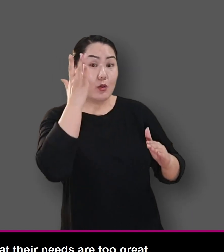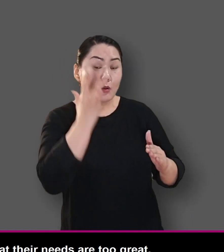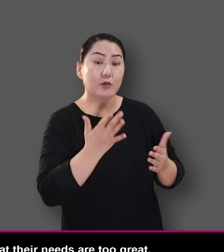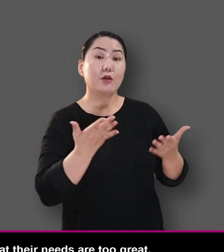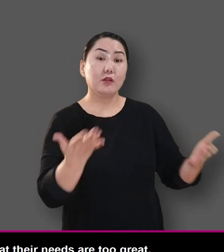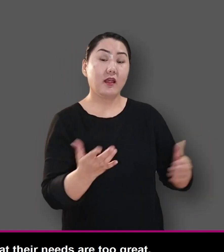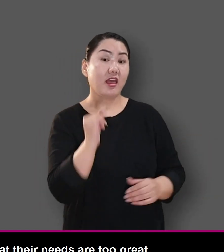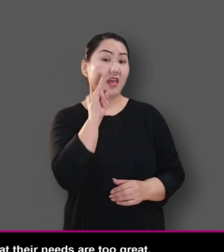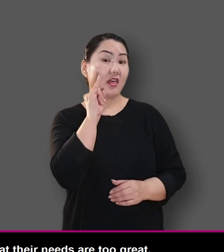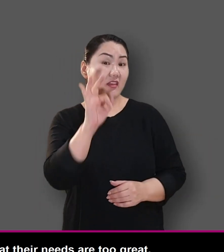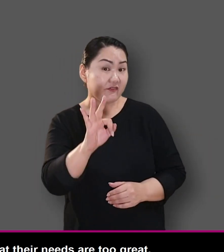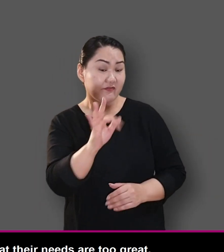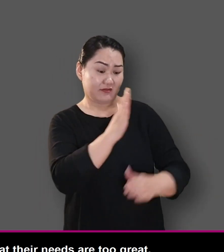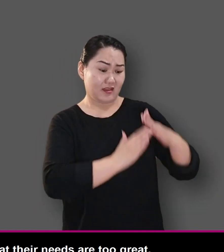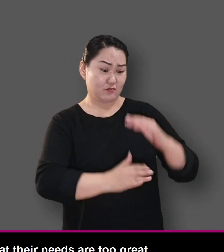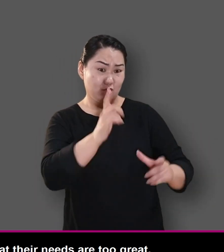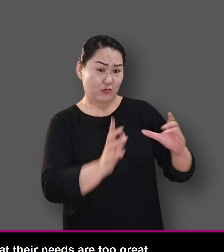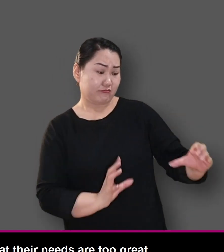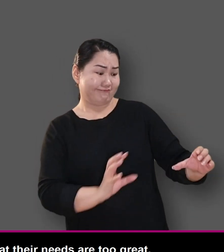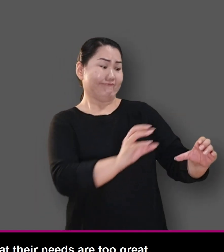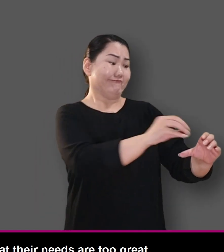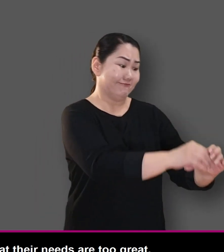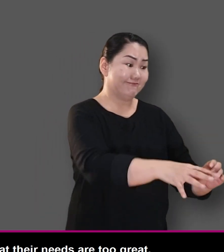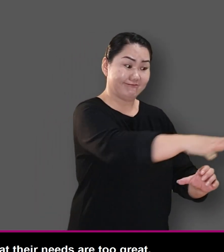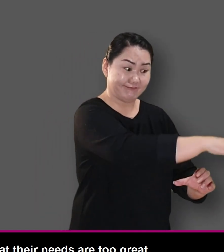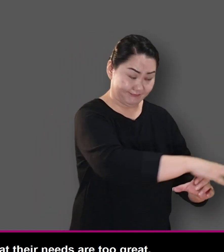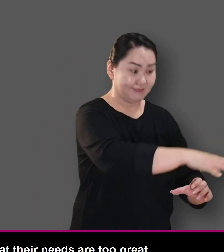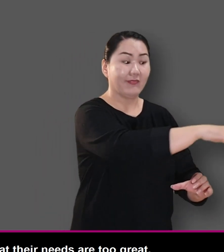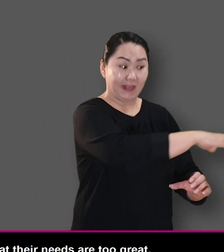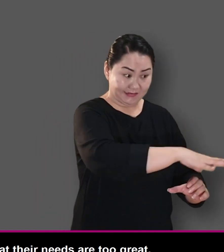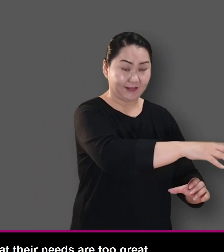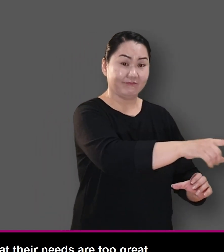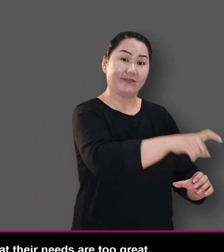due to a perception that their needs are too great.